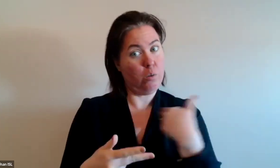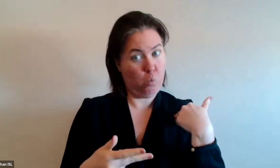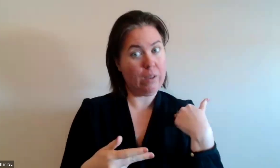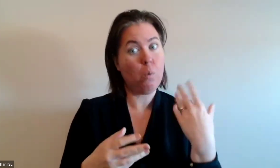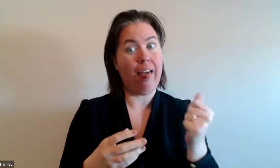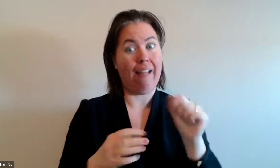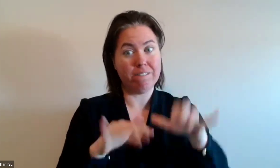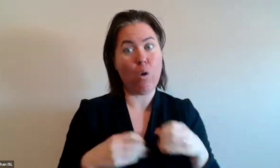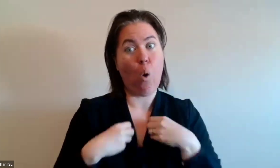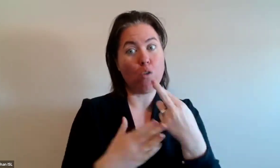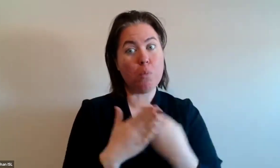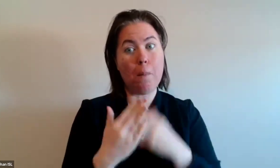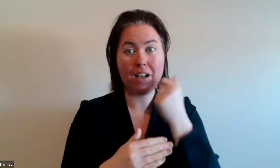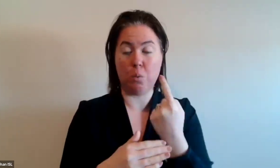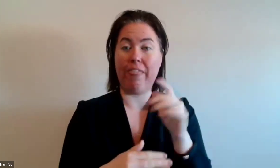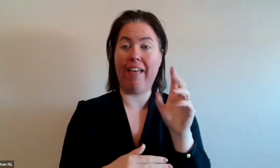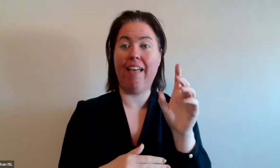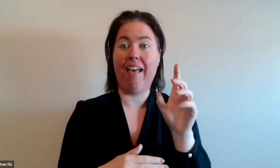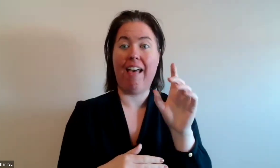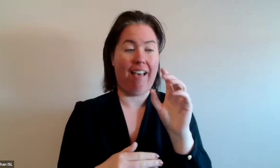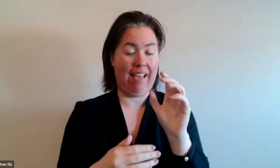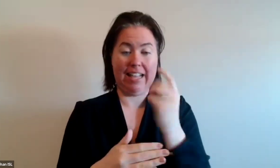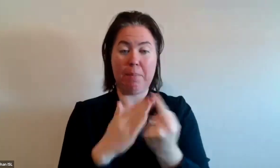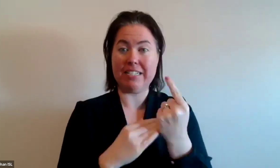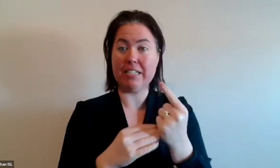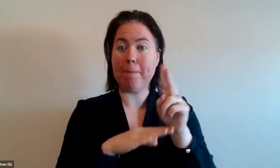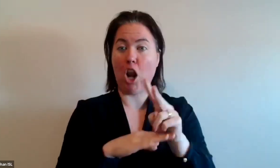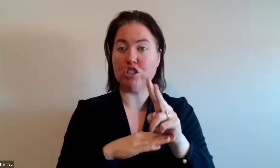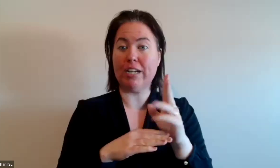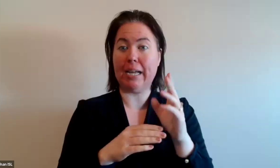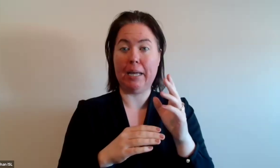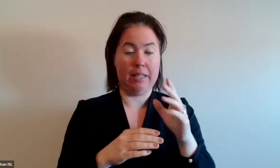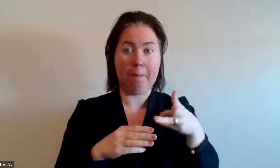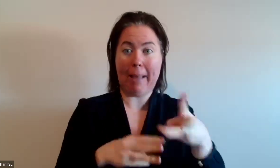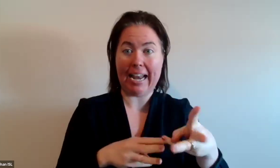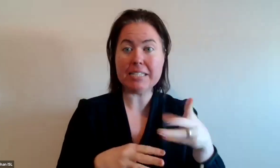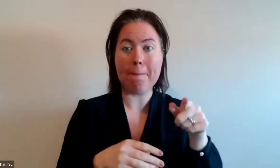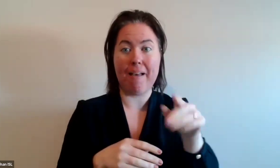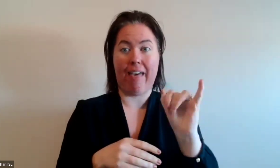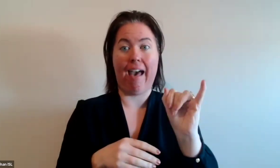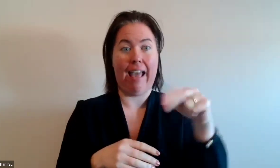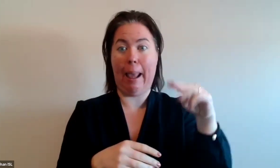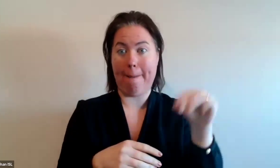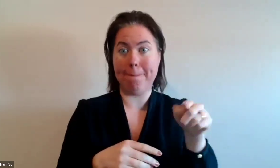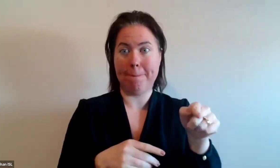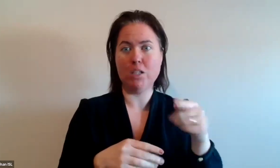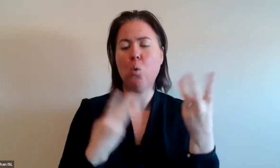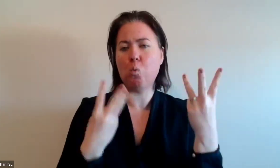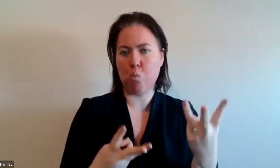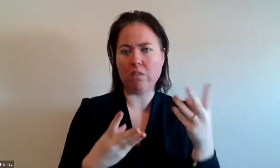IMM, the independent monitoring mechanism, and we very much want that report to be informed by